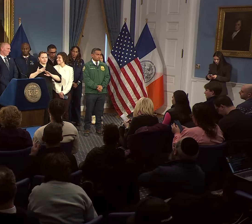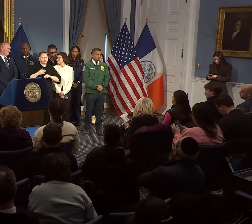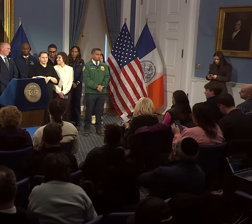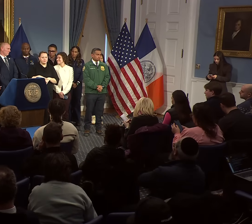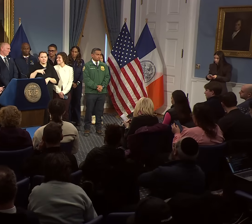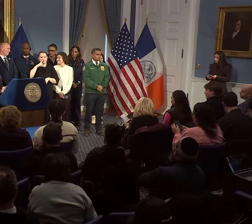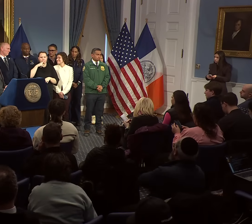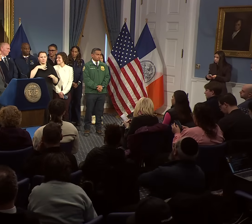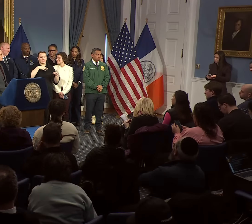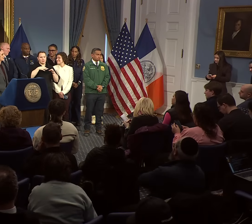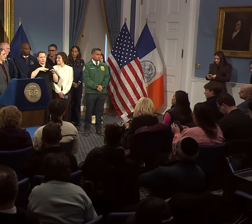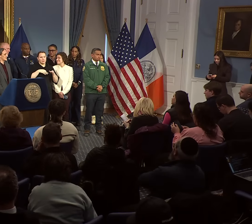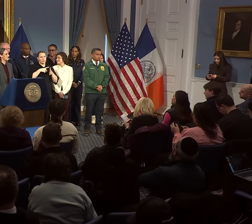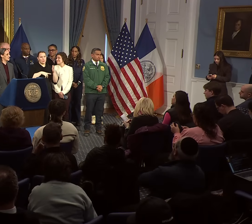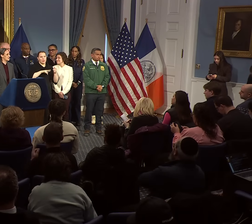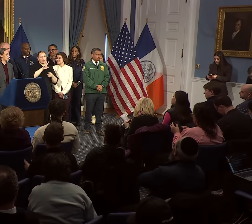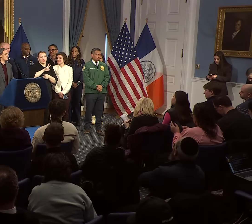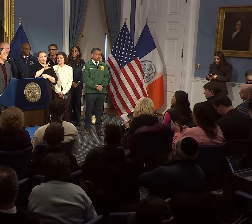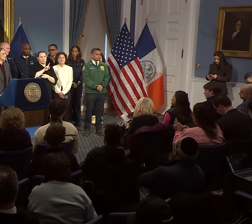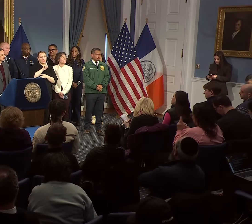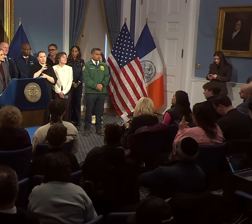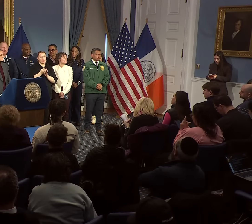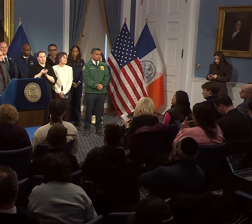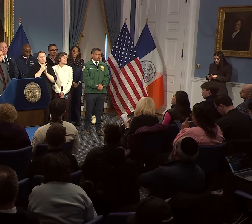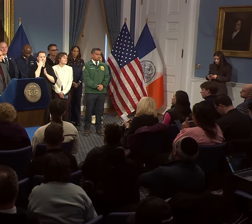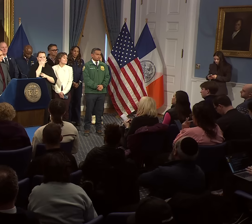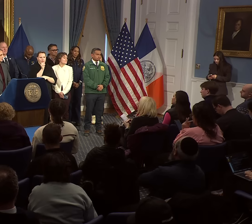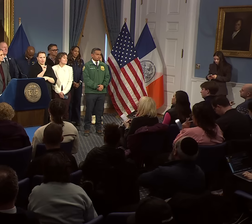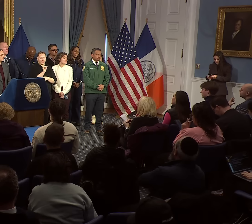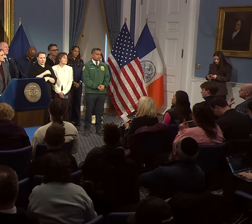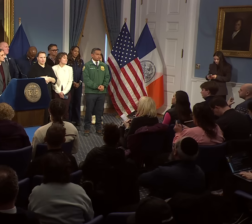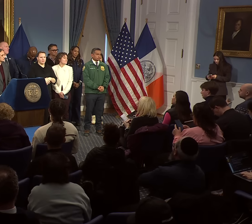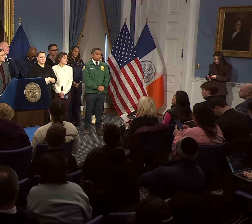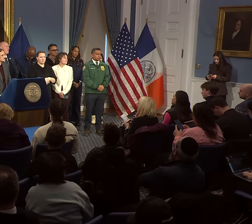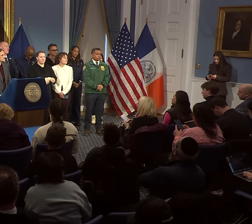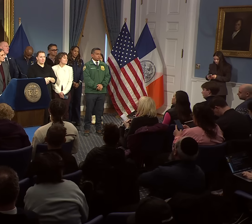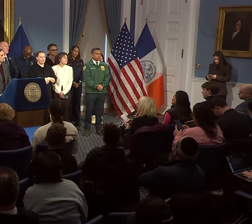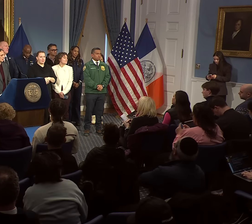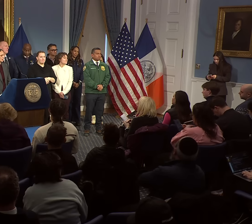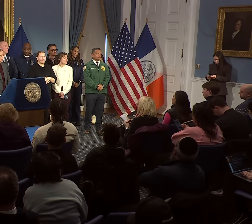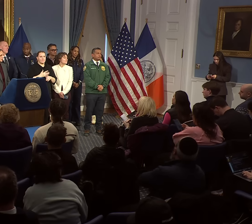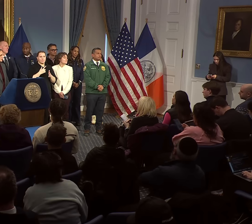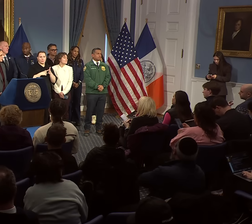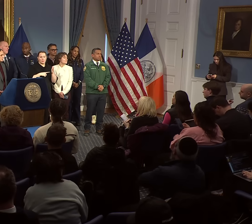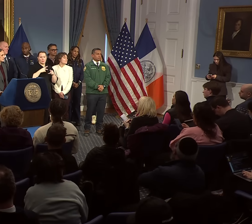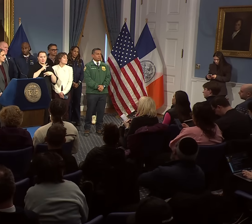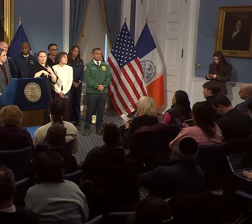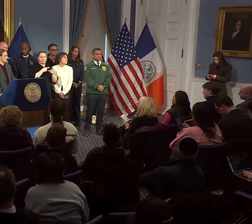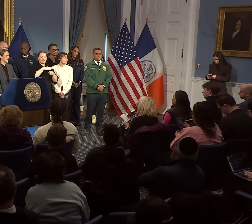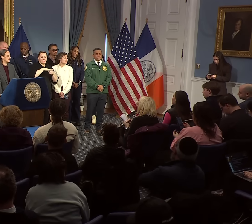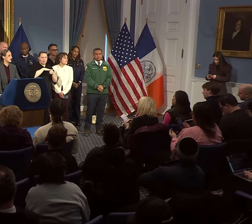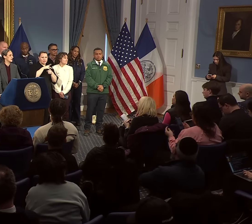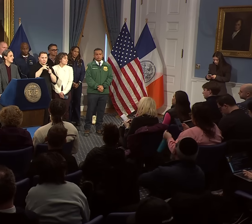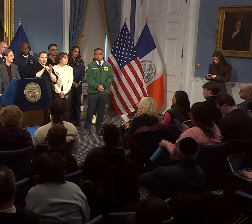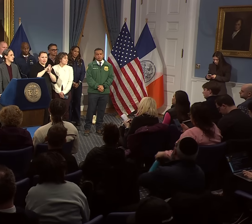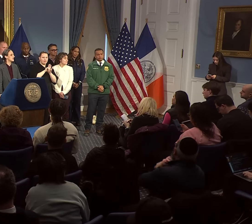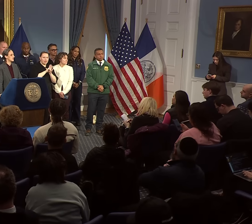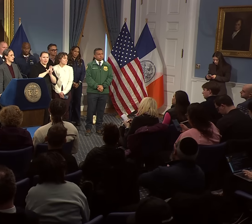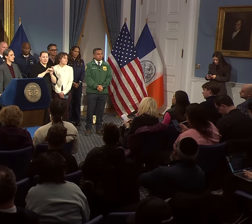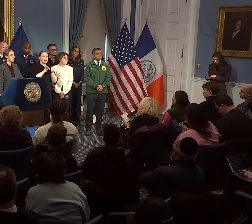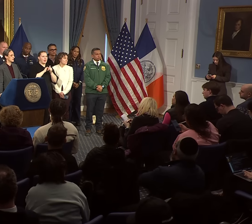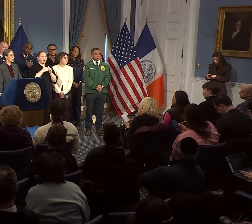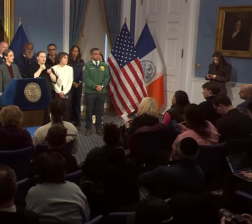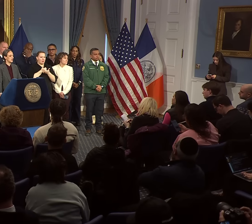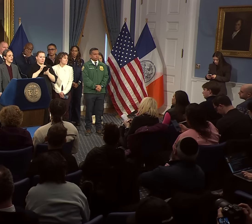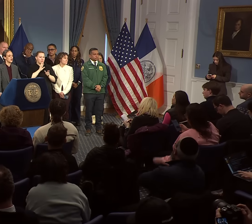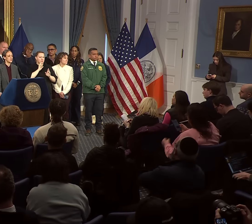bit about what that 311 review looked like of prior storms, and what sort of neighborhoods you identified and how to characterize the response